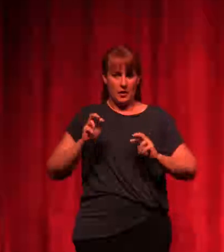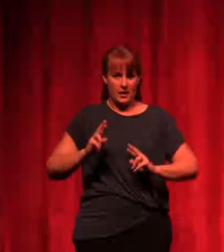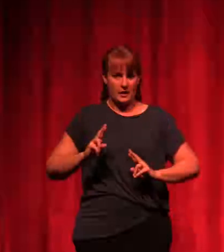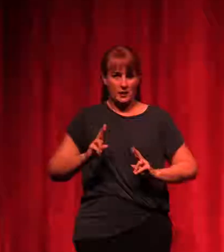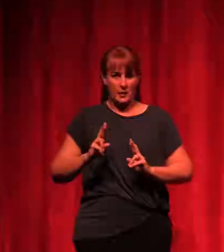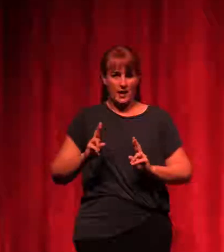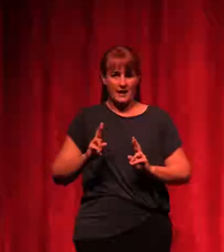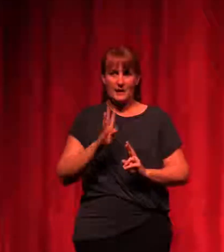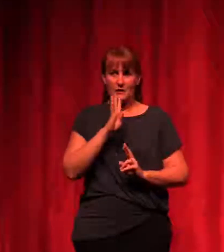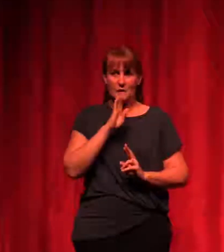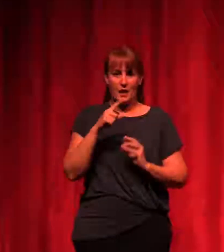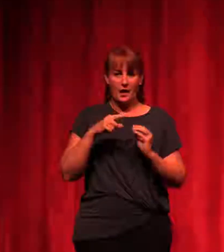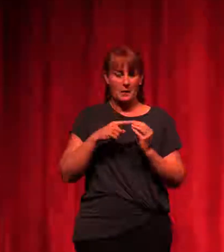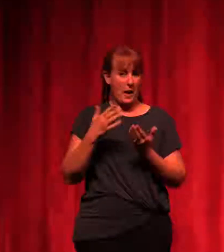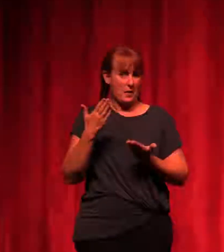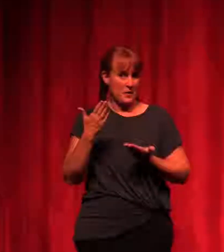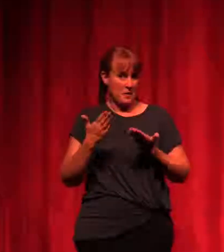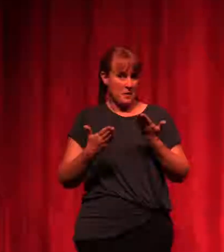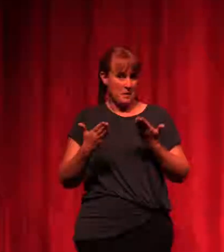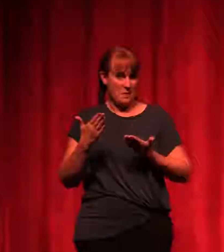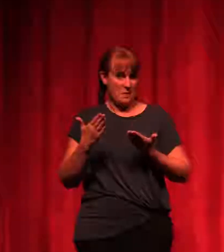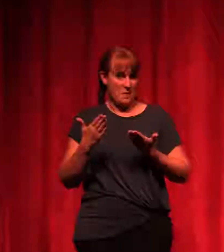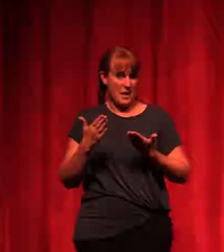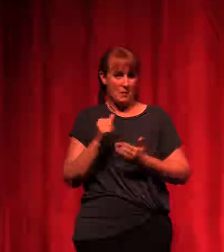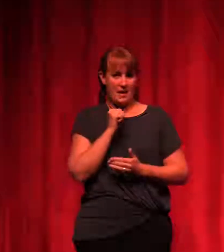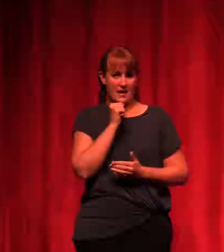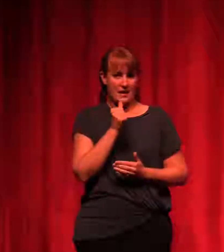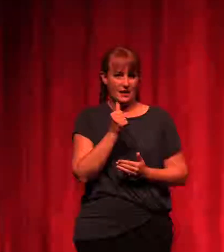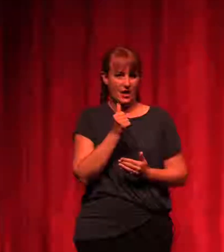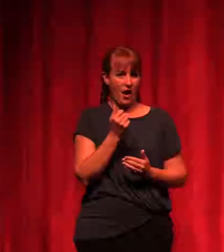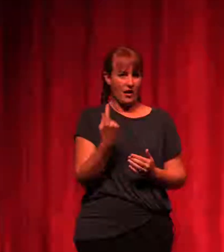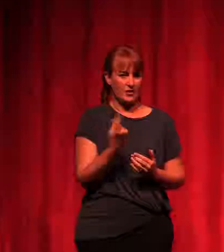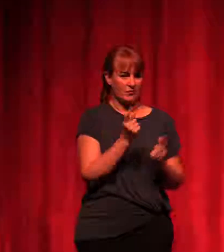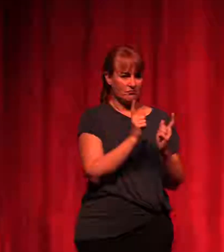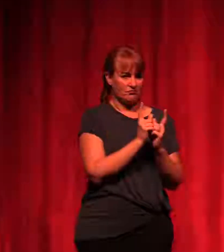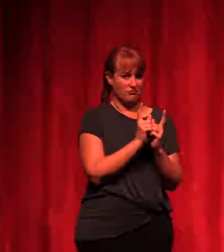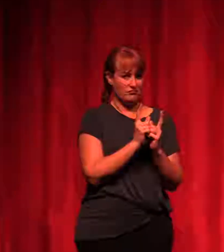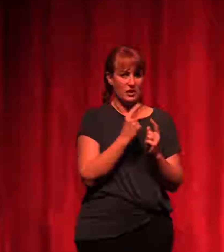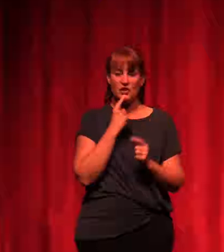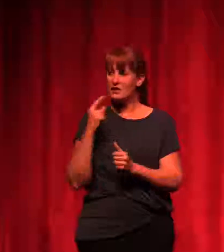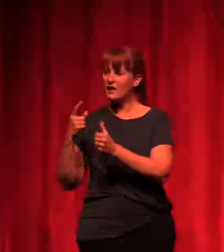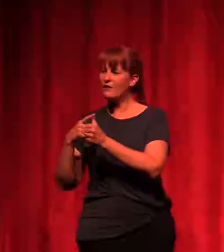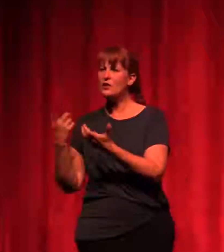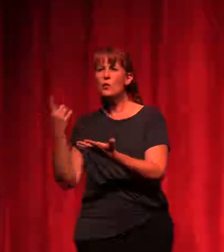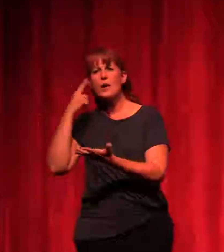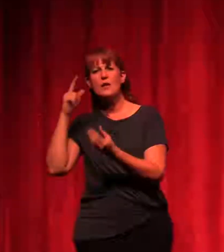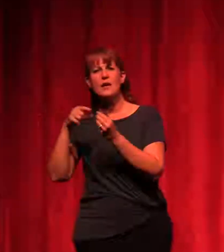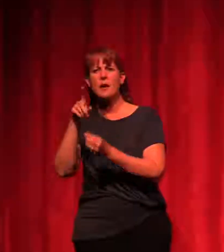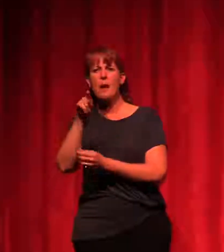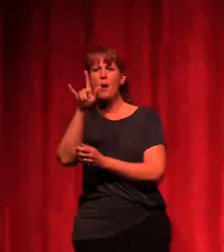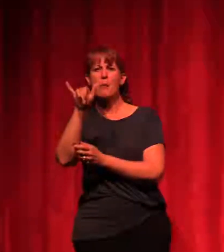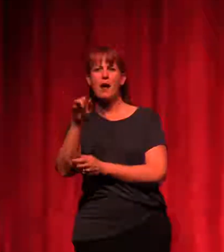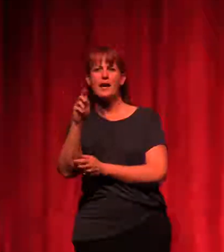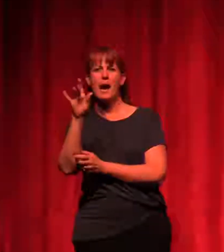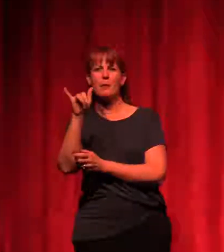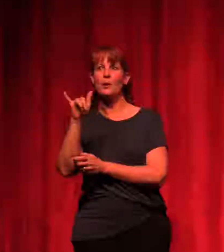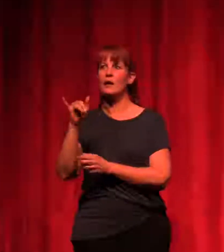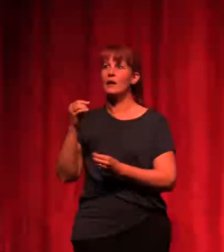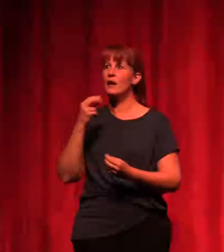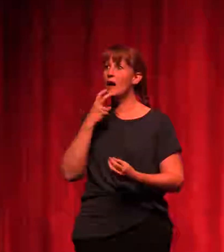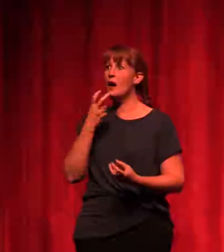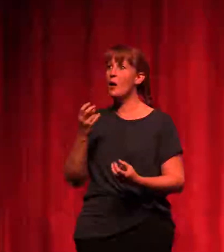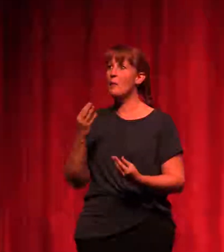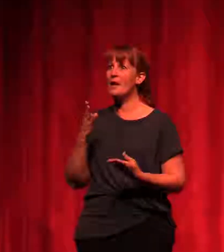to talk about maybe this non-monogamy stuff when she said it first. She said, "What do you think about polyamory?"